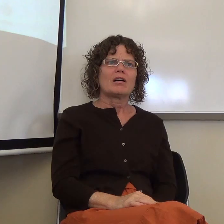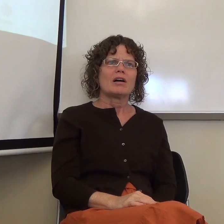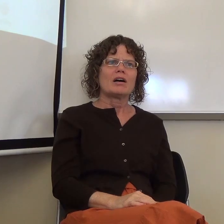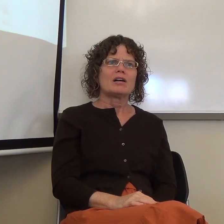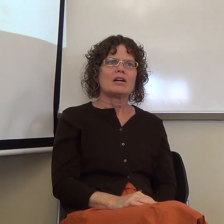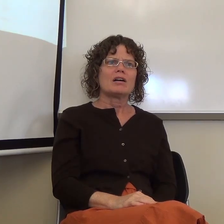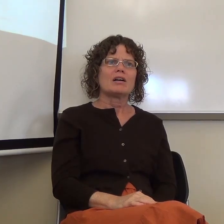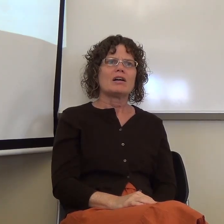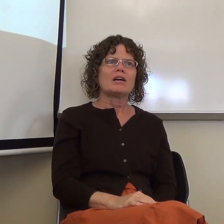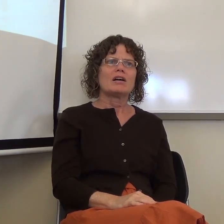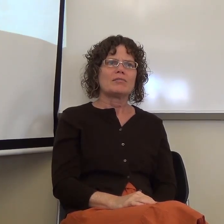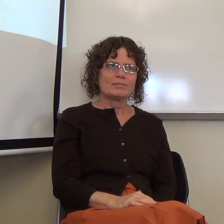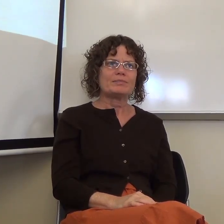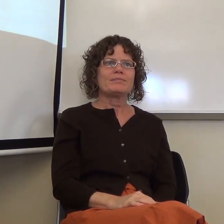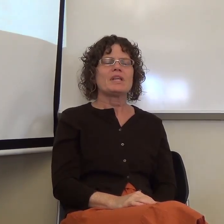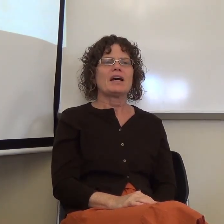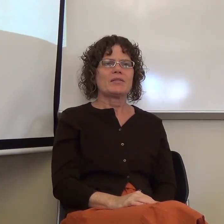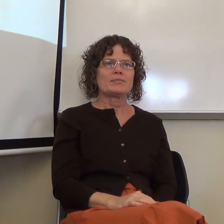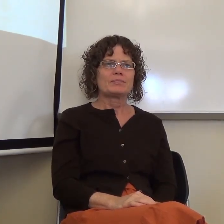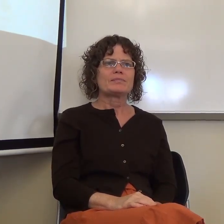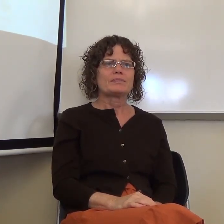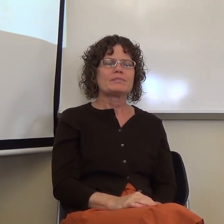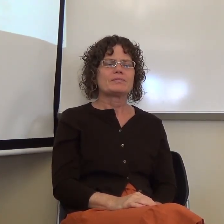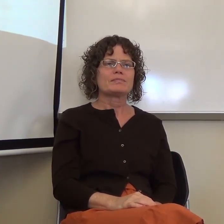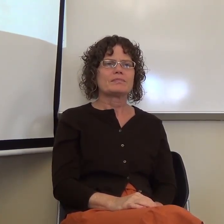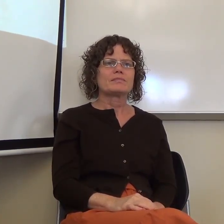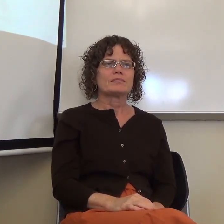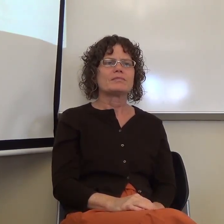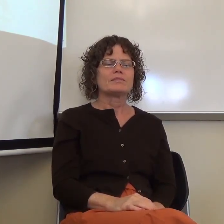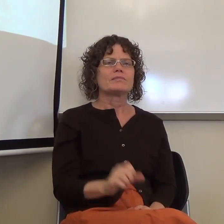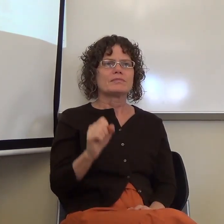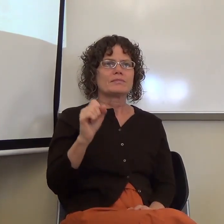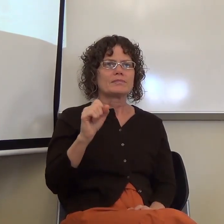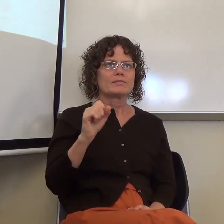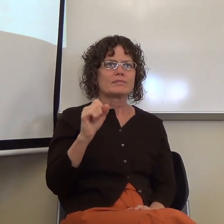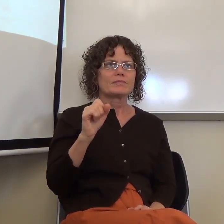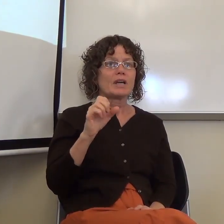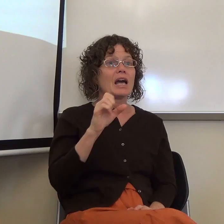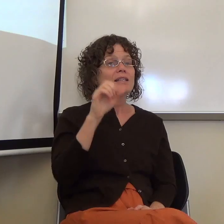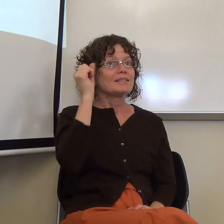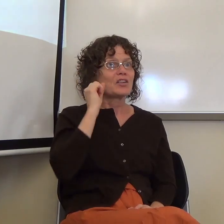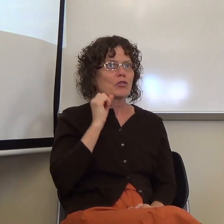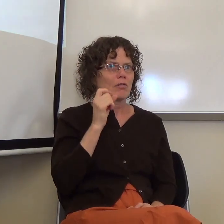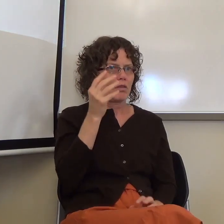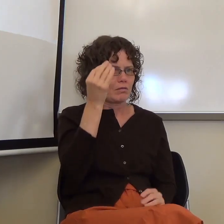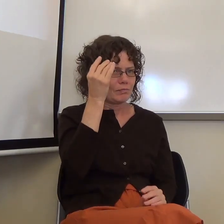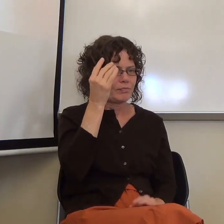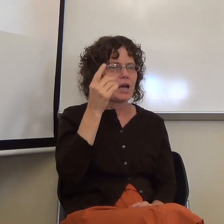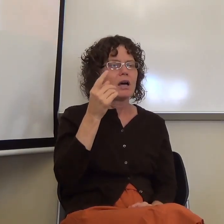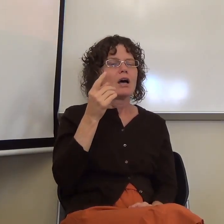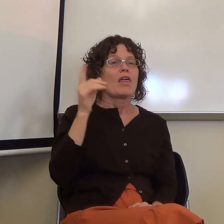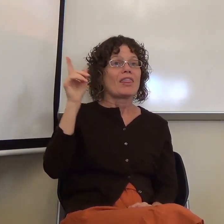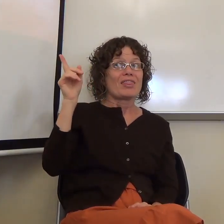one? Oh, here. Yeah. Yeah. So that, but is that, okay, Sandra, here's the thing. Is that the